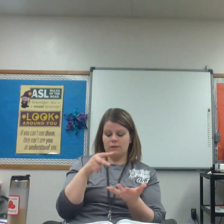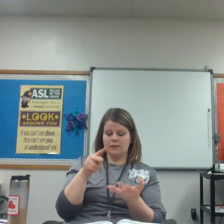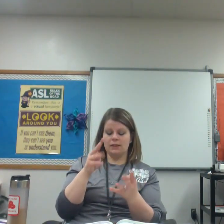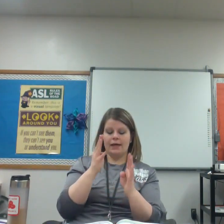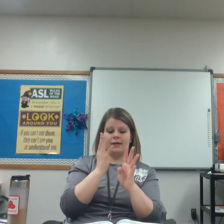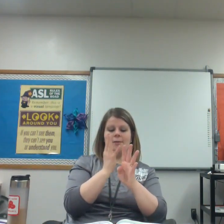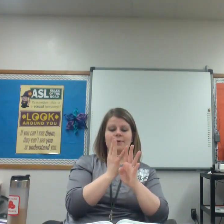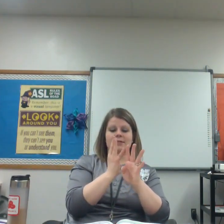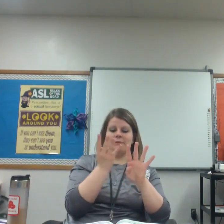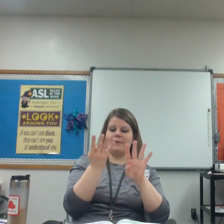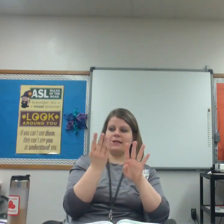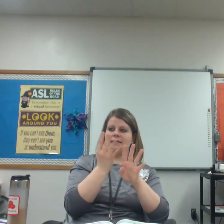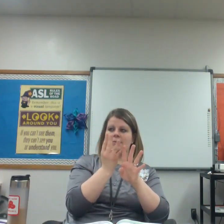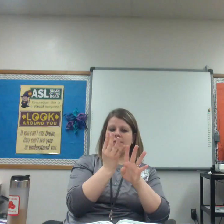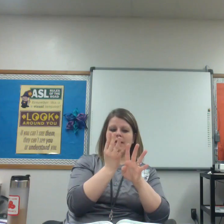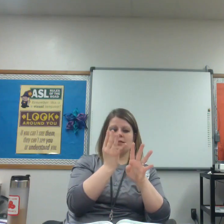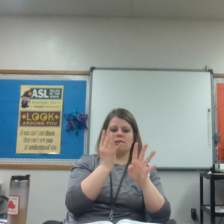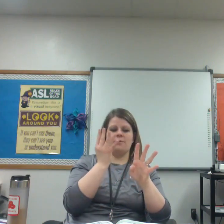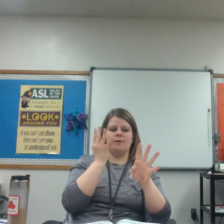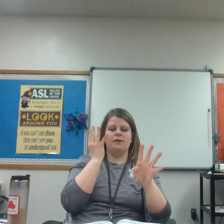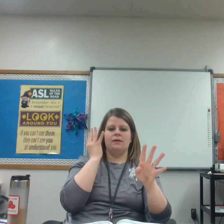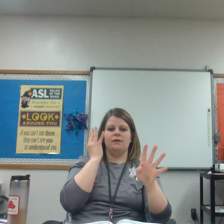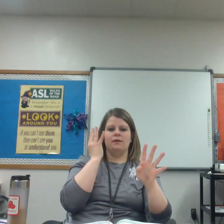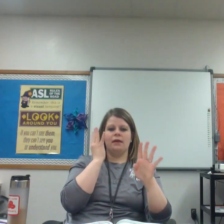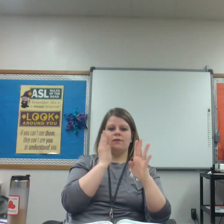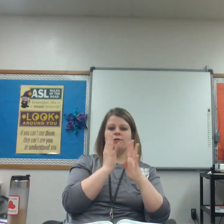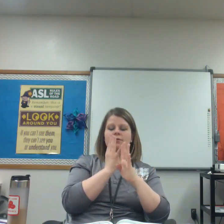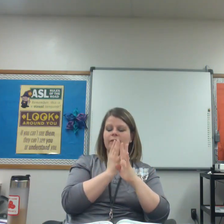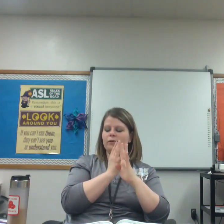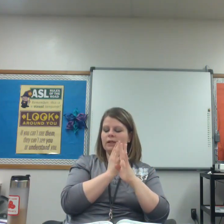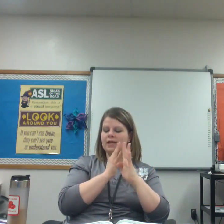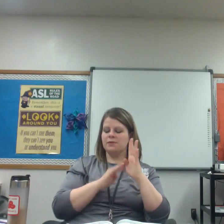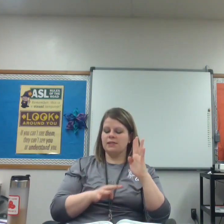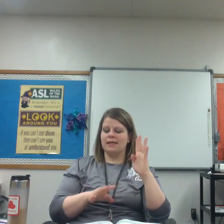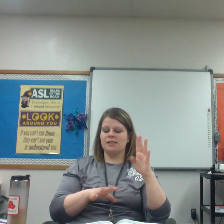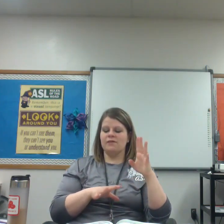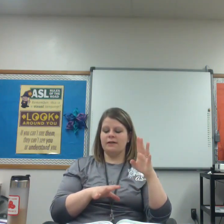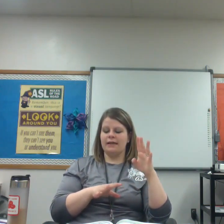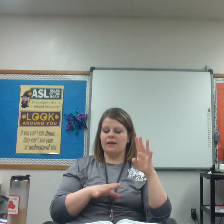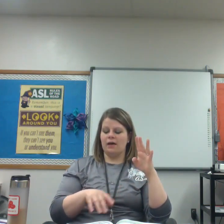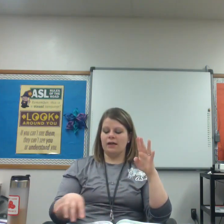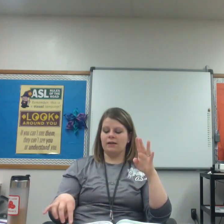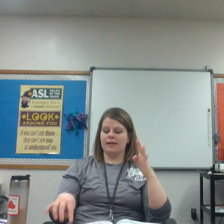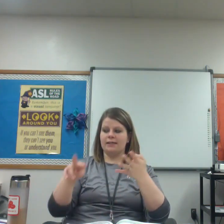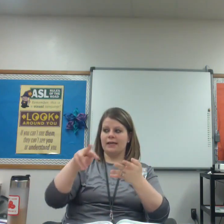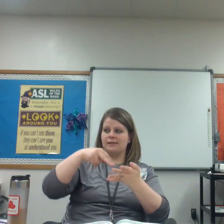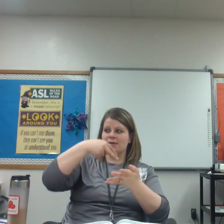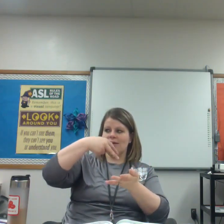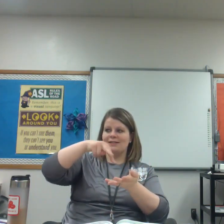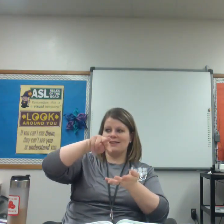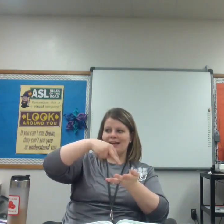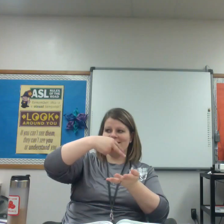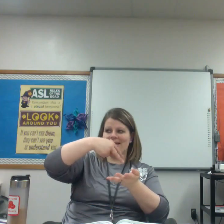To line up, it's going to be back to that B hand shape. And if you realize with these guys, they're very iconic. Like the dancing one is legs